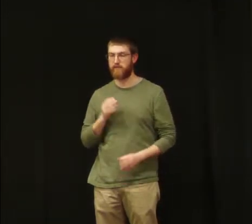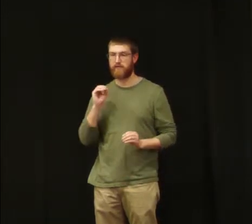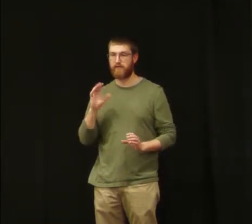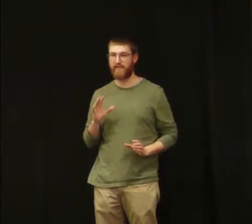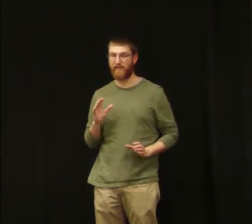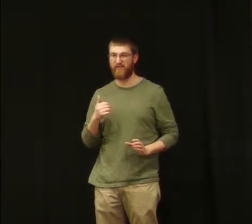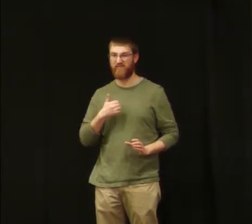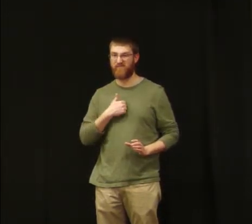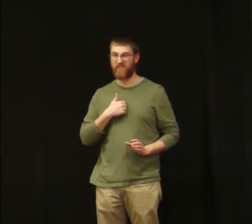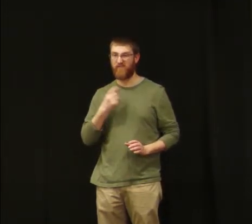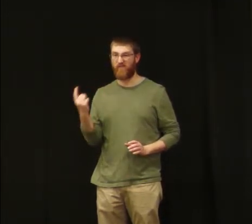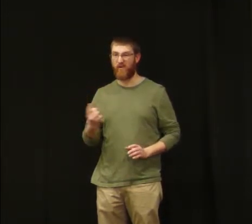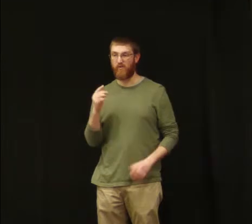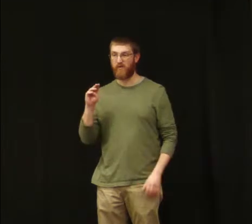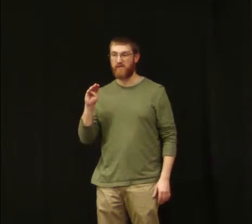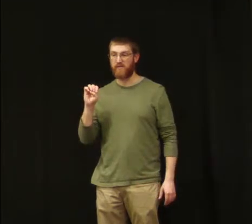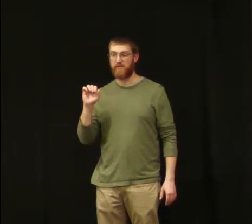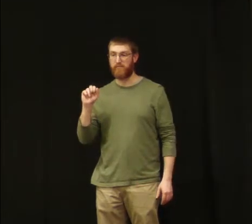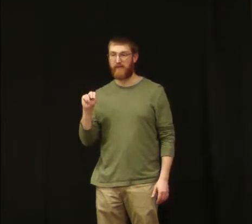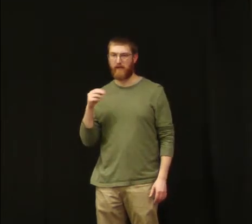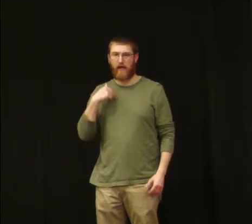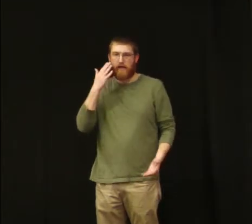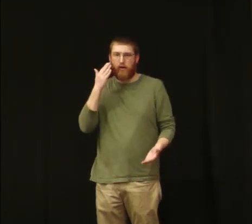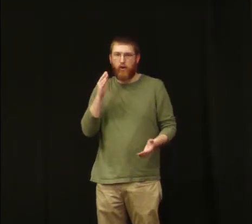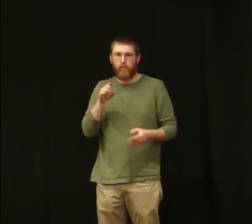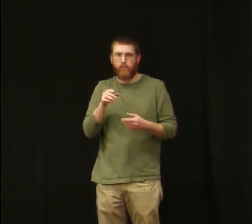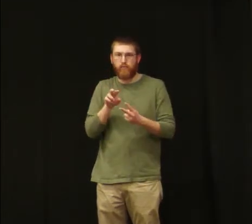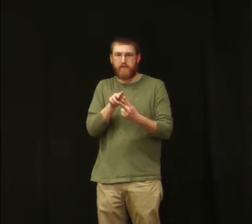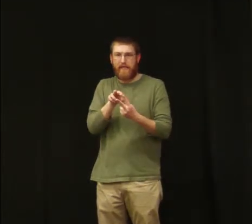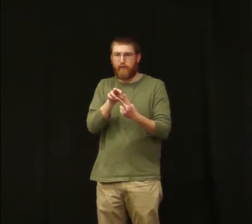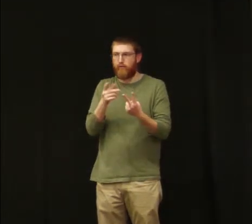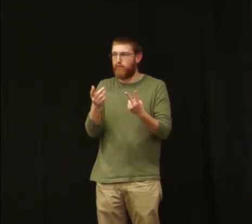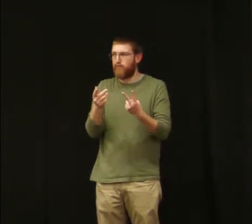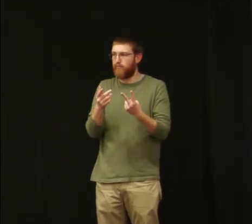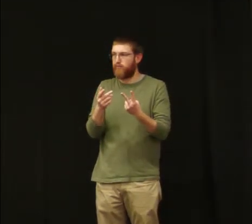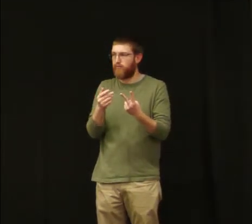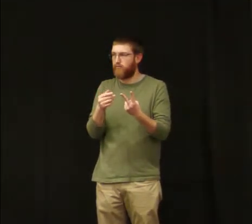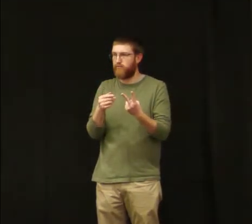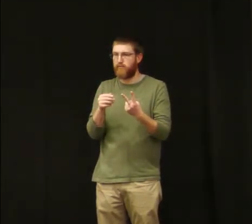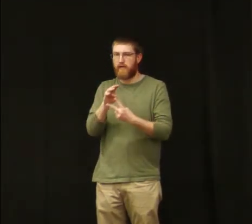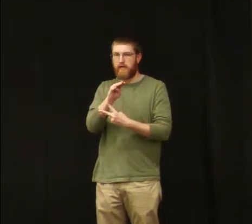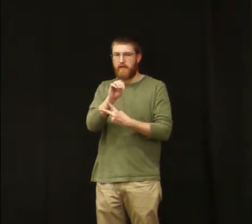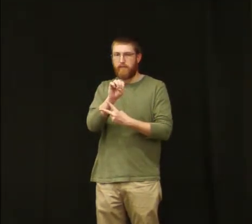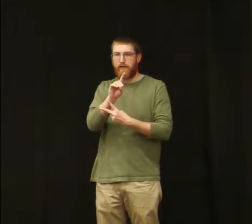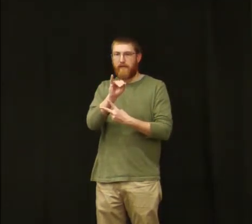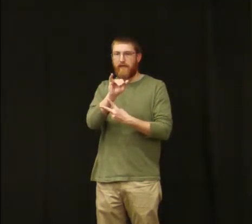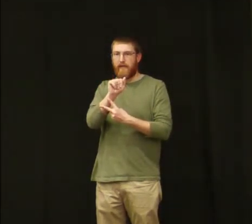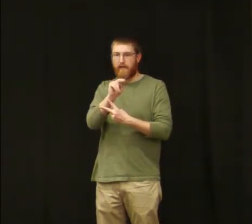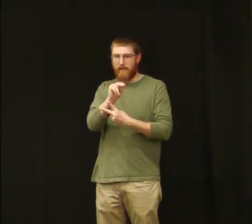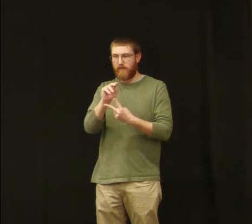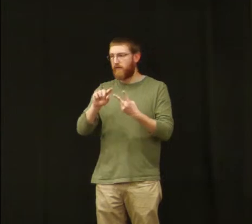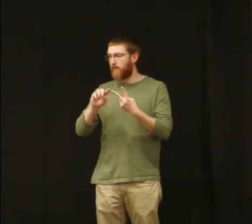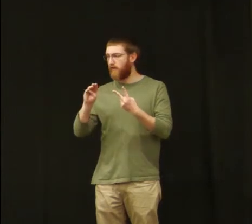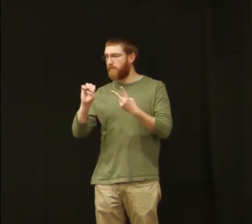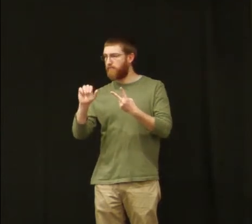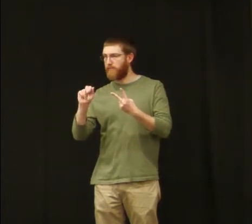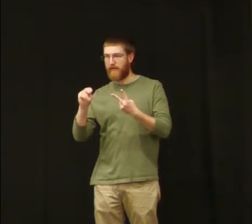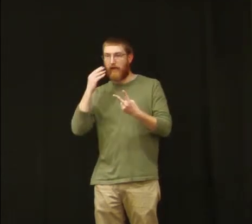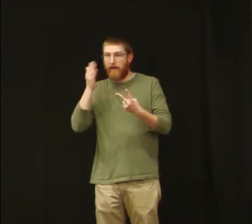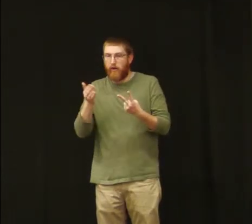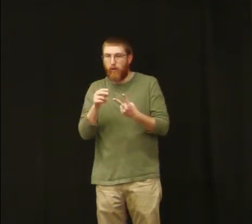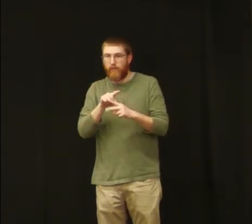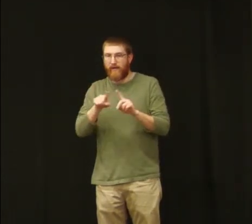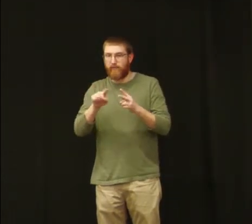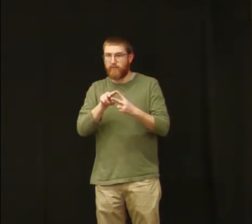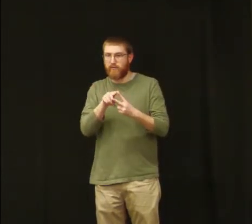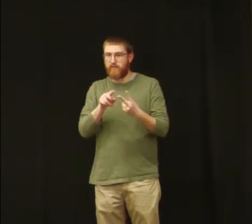I always did the mean. I didn't really know the difference, right? So we'll talk about what the difference is. First thing,